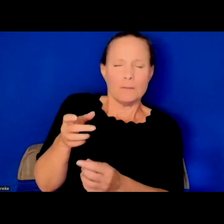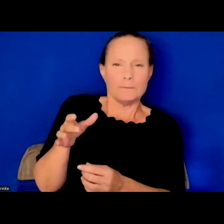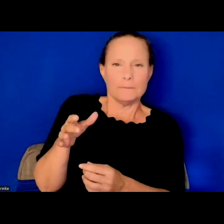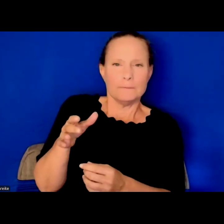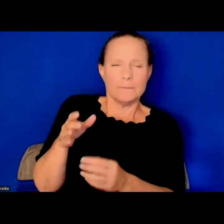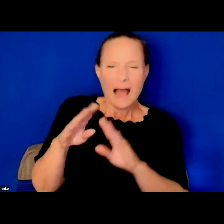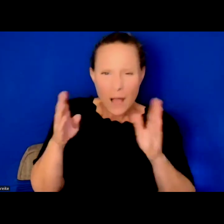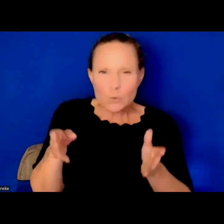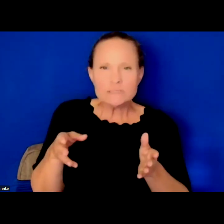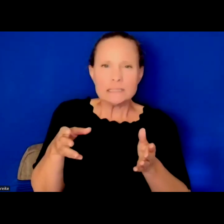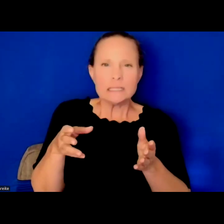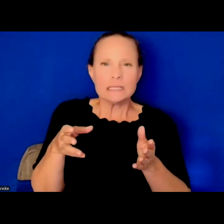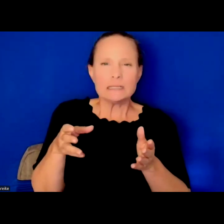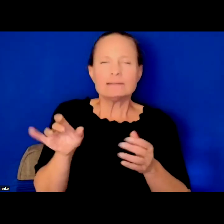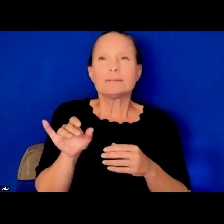housing,